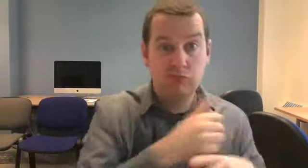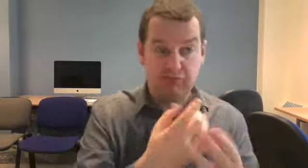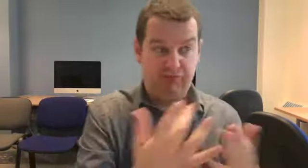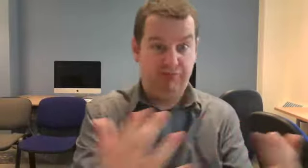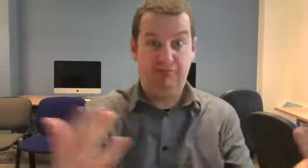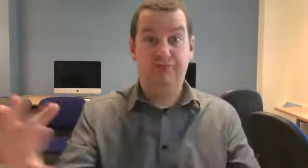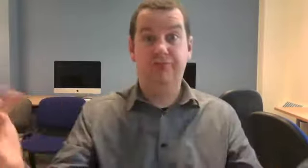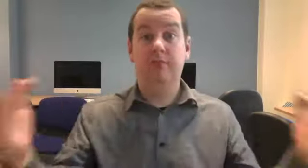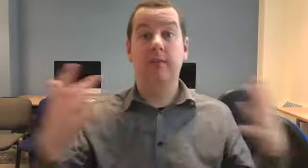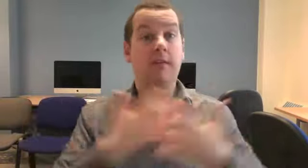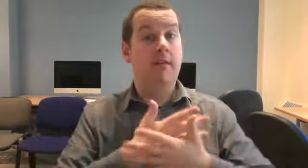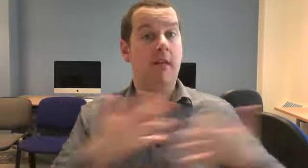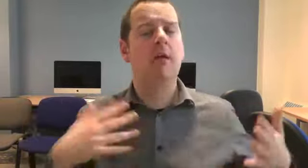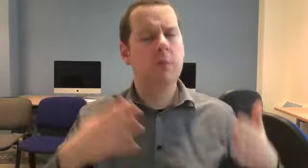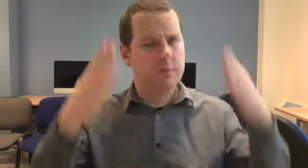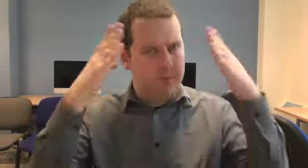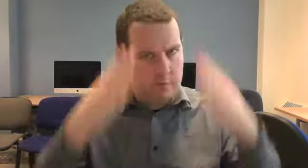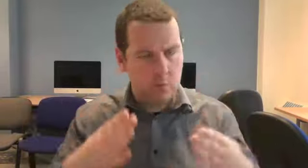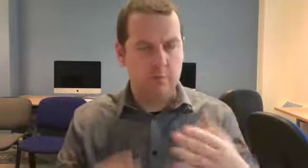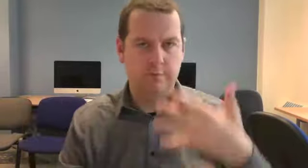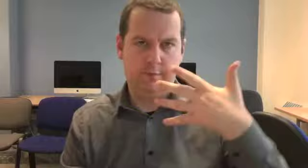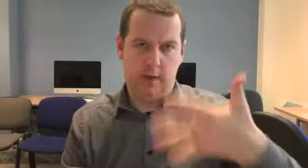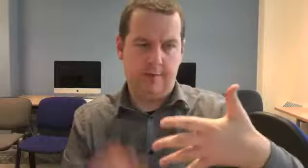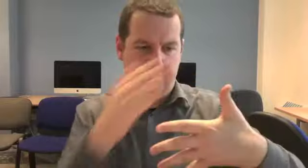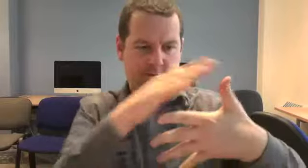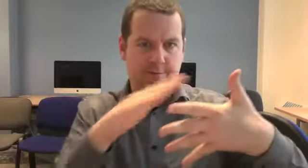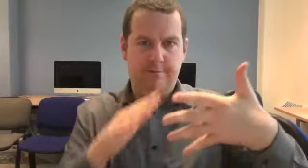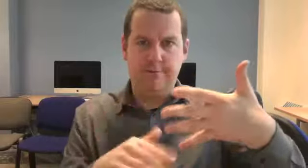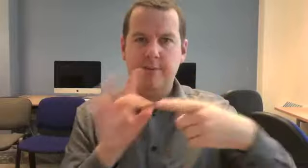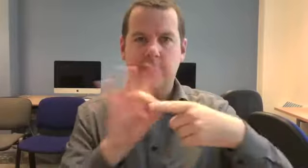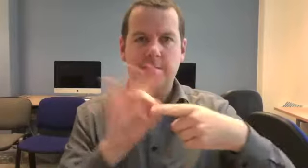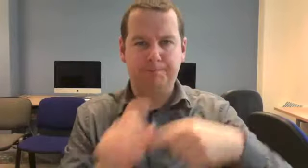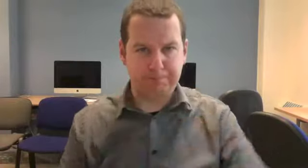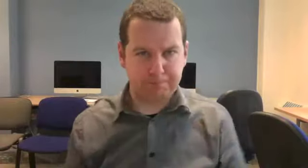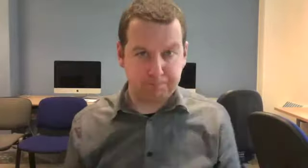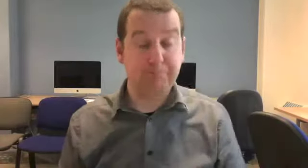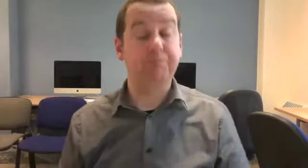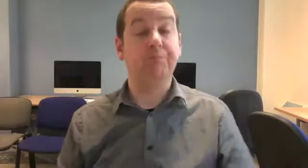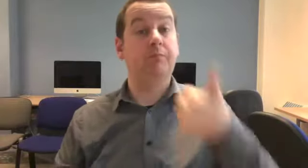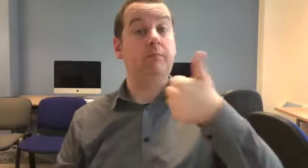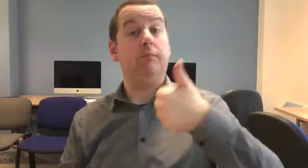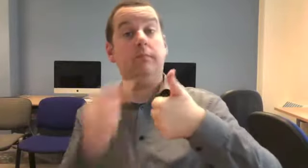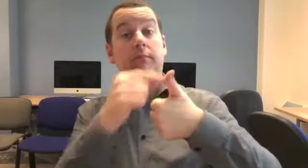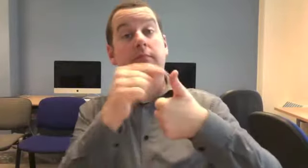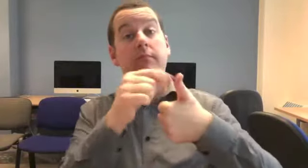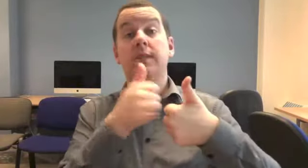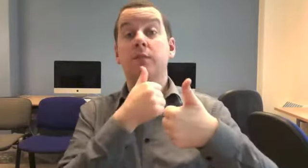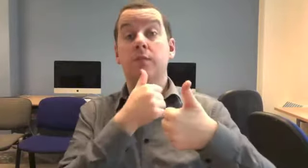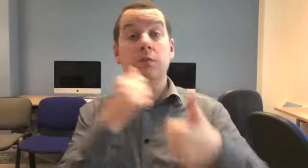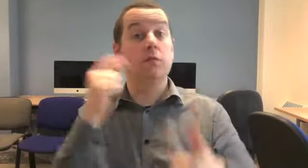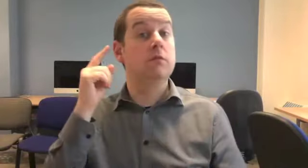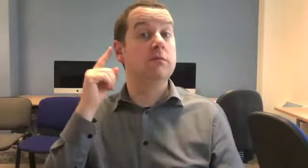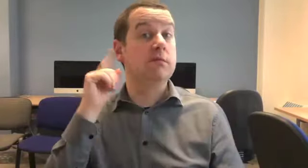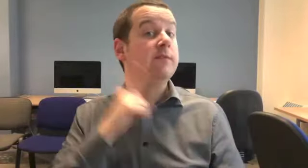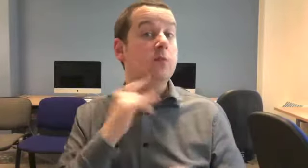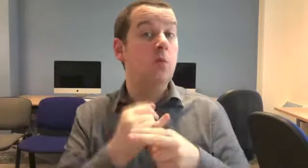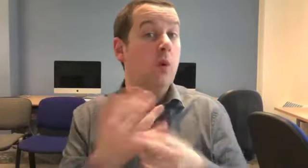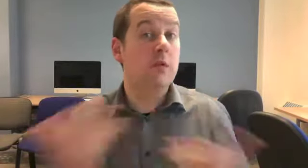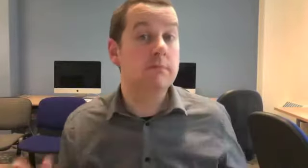up, both state institutions and charity institutions. So I'm going to be talking about 5 categories of institutions. And